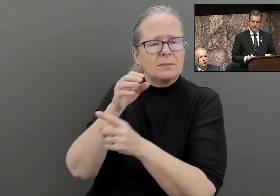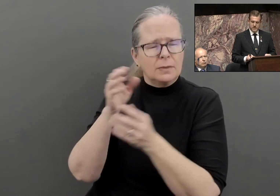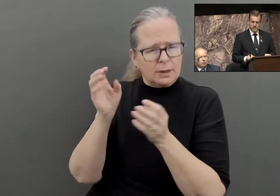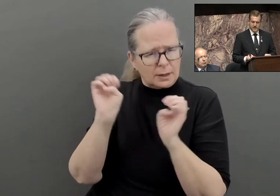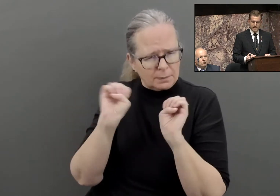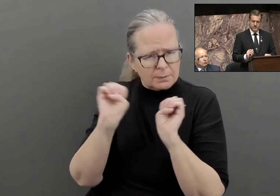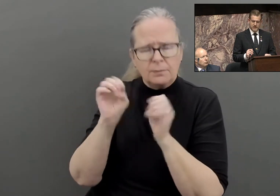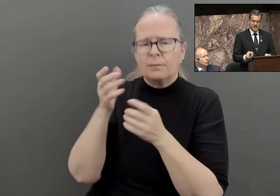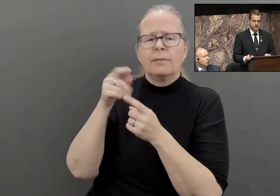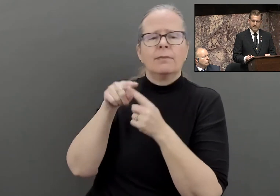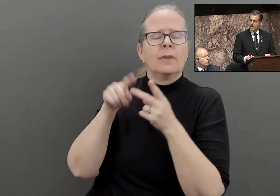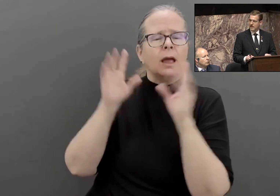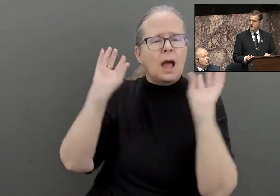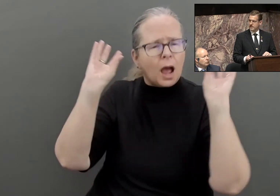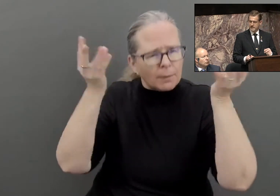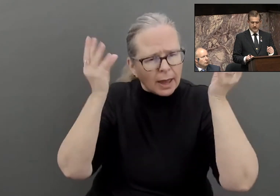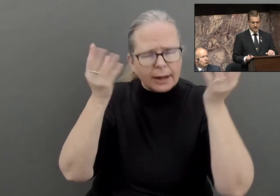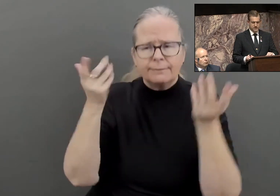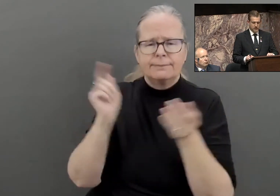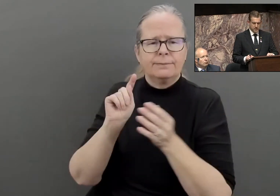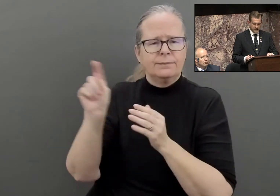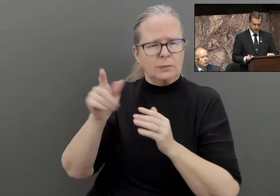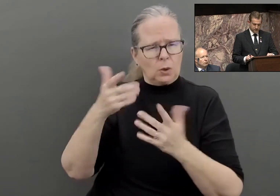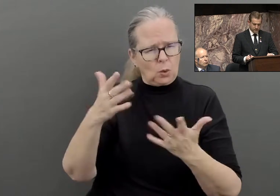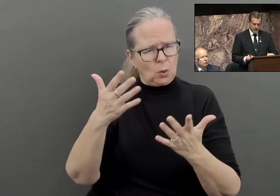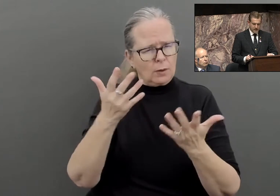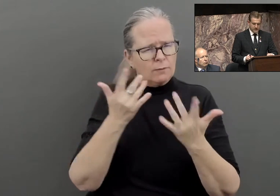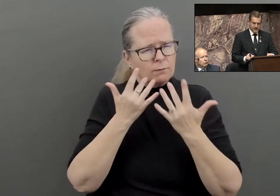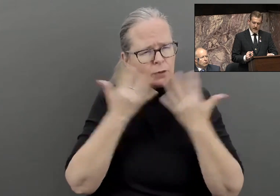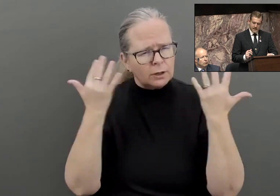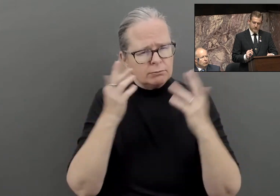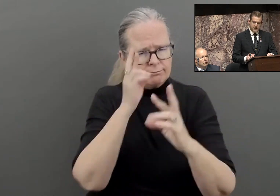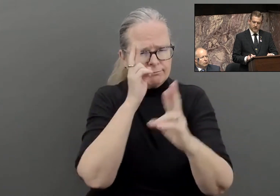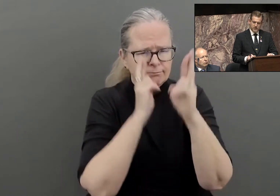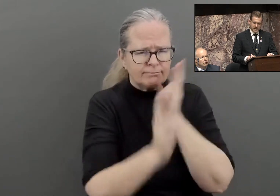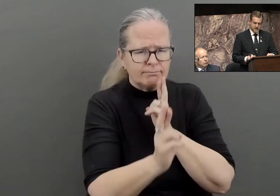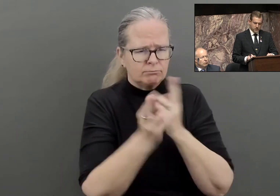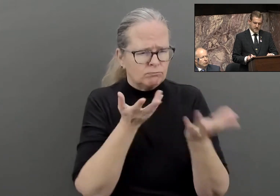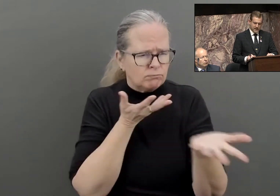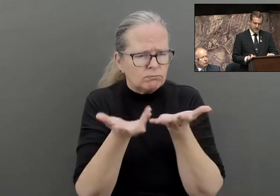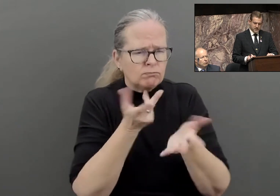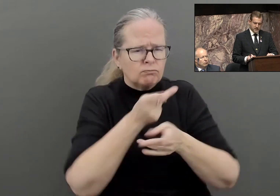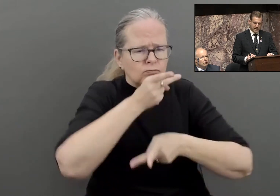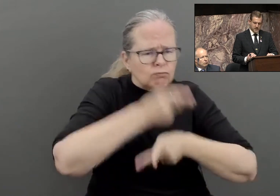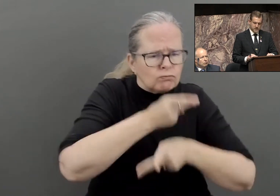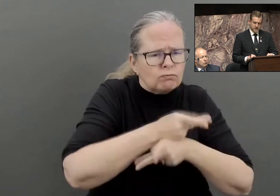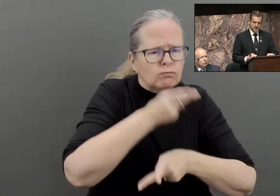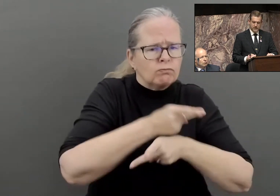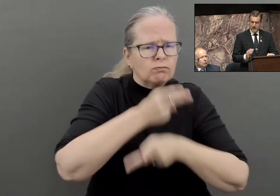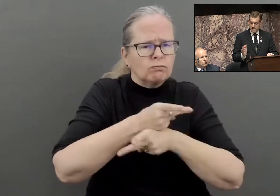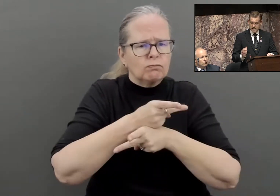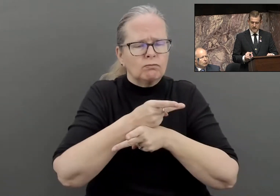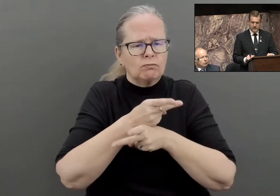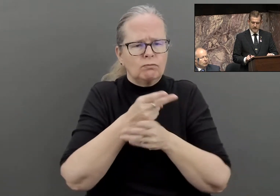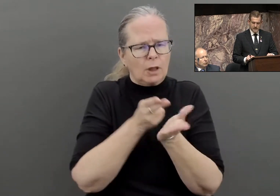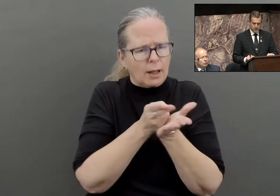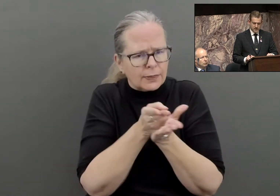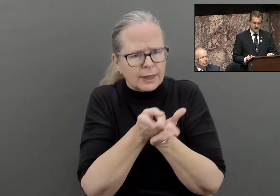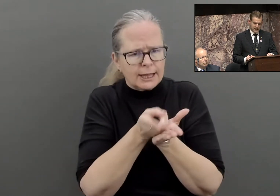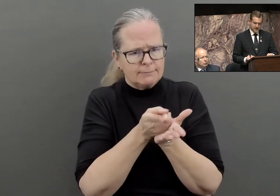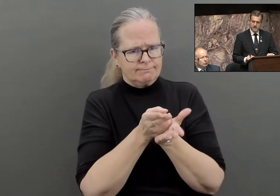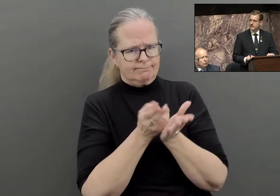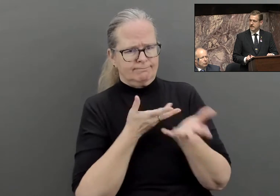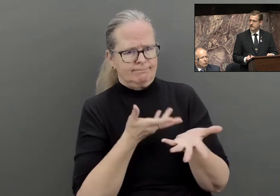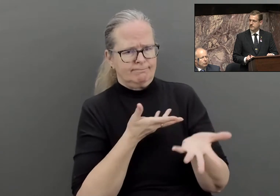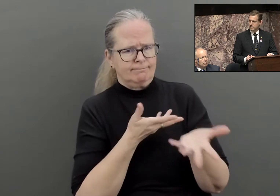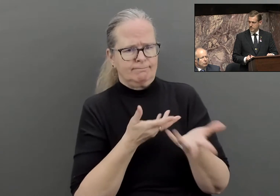they demonstrated genuine care for the cyclists' well-being. They guided me on the best course of action and ensured that my safety as well as